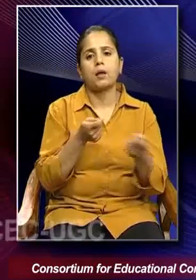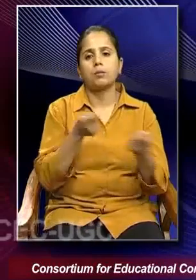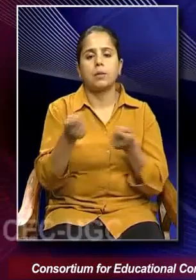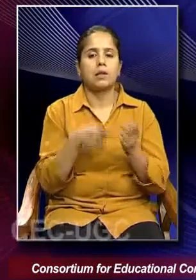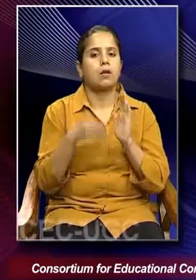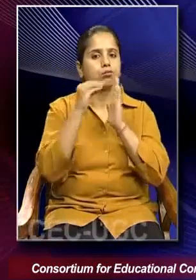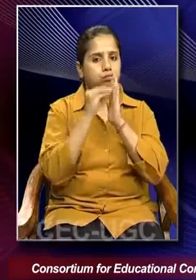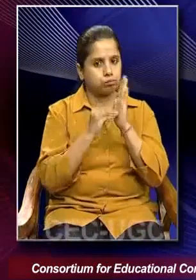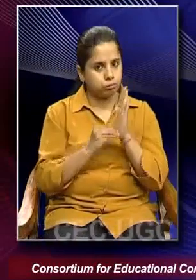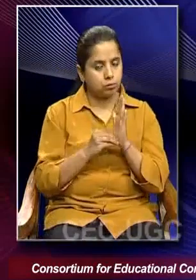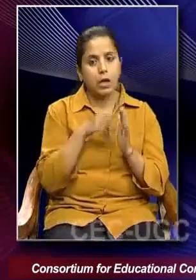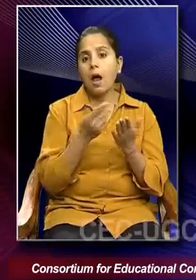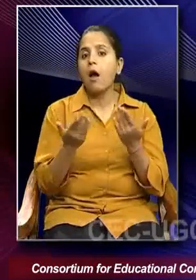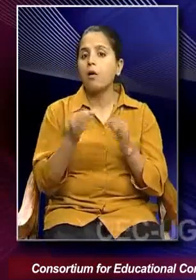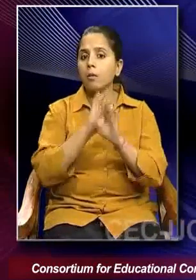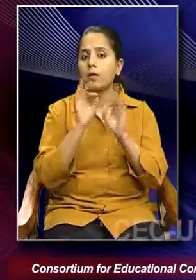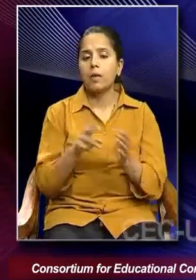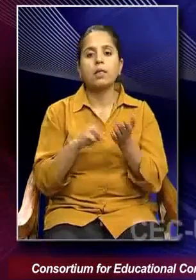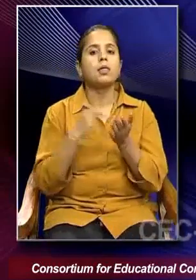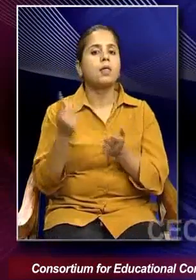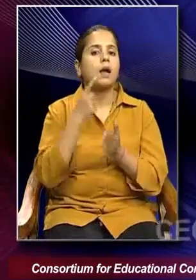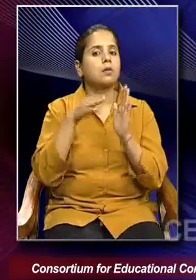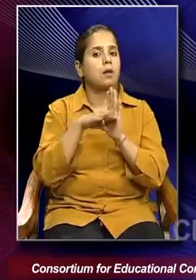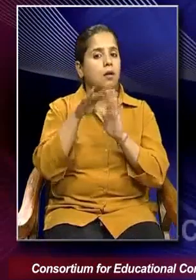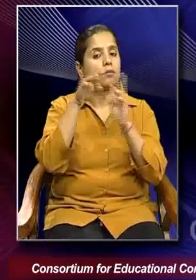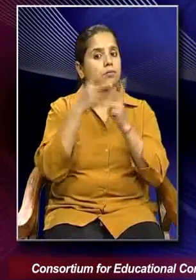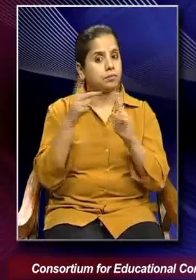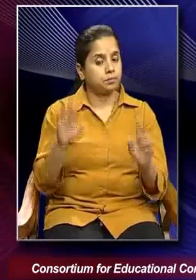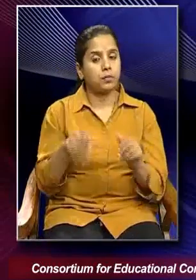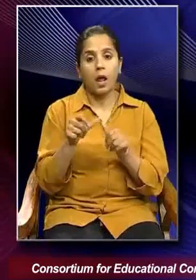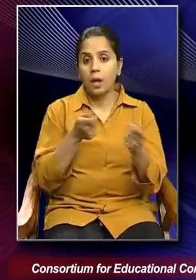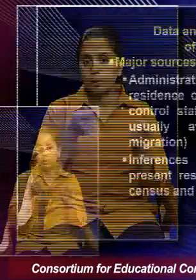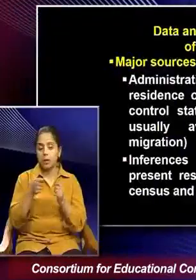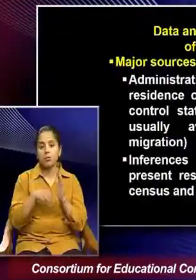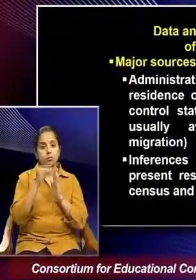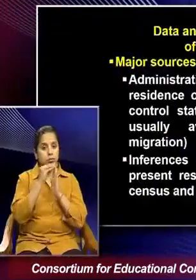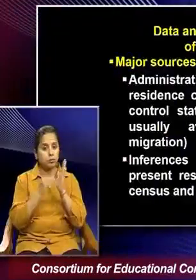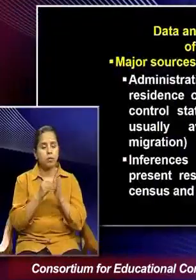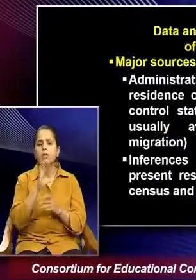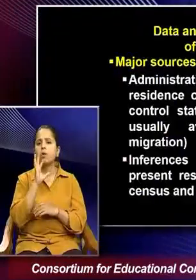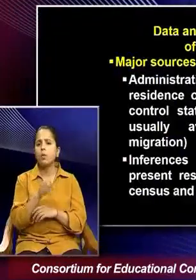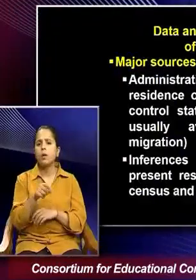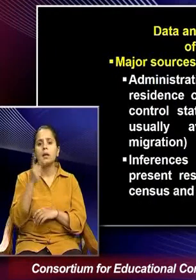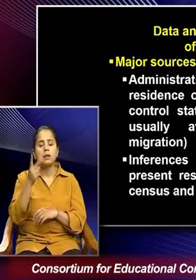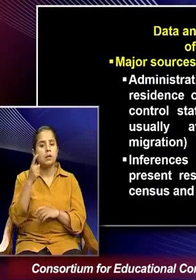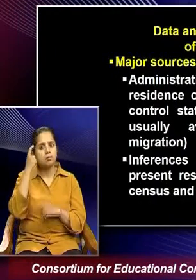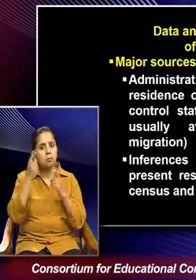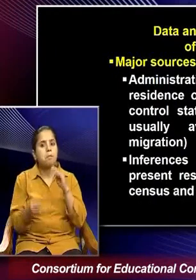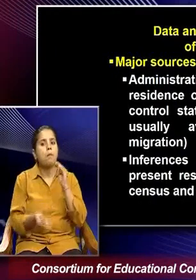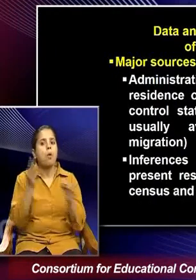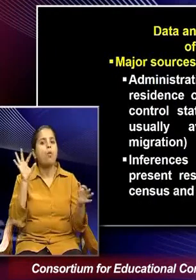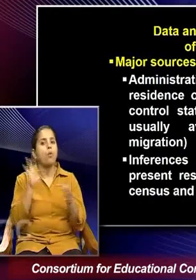records which are available at the national levels. So administrative records actually is concerned largely with